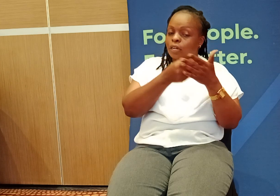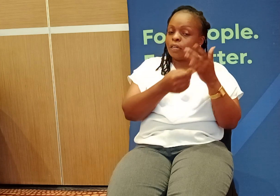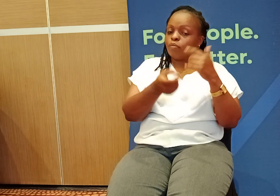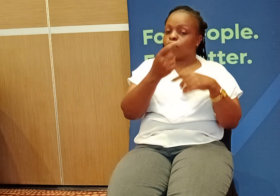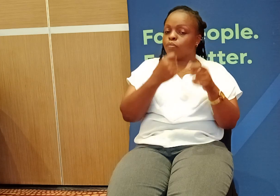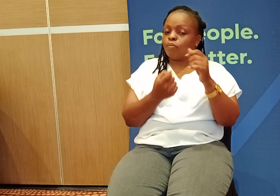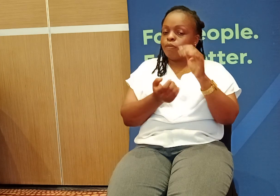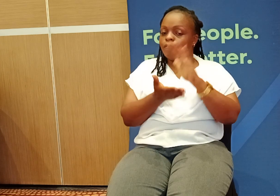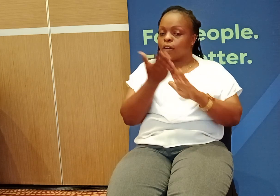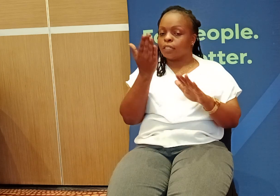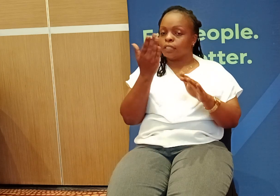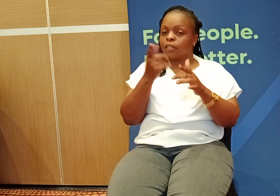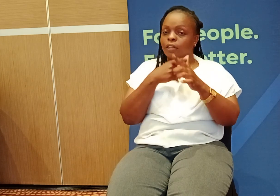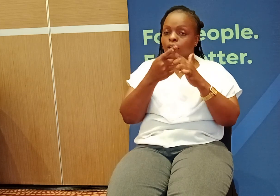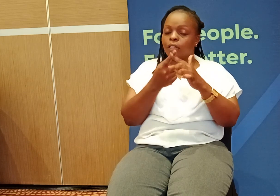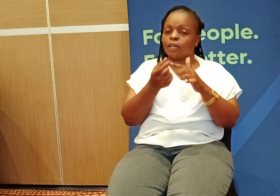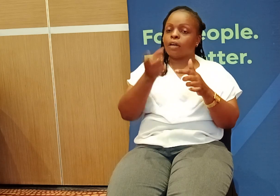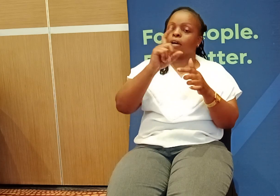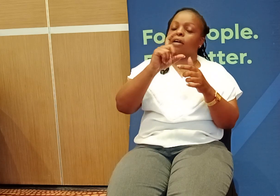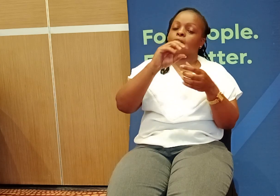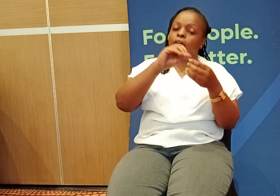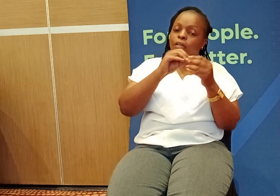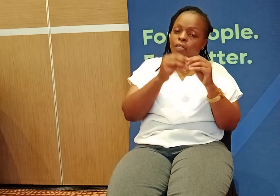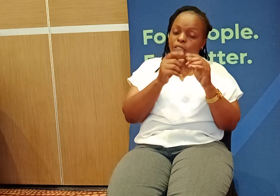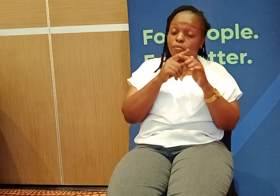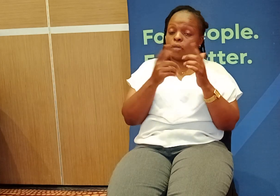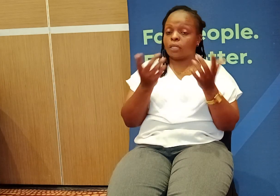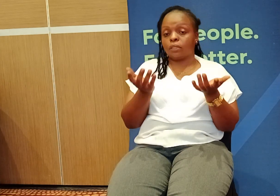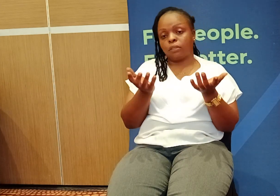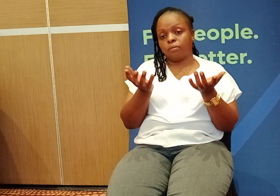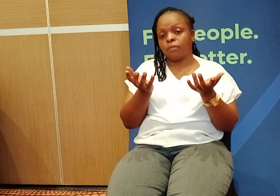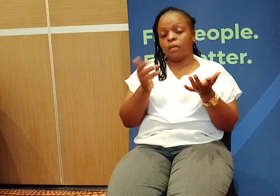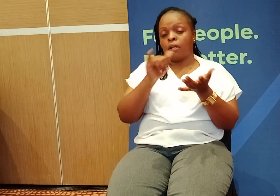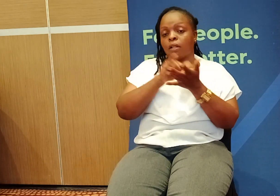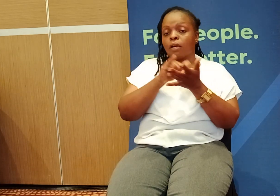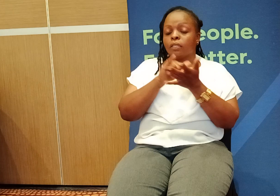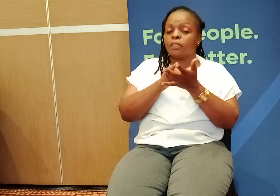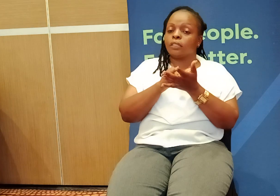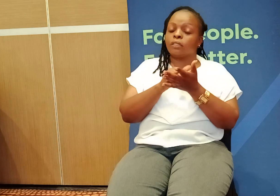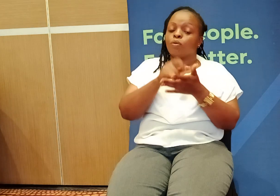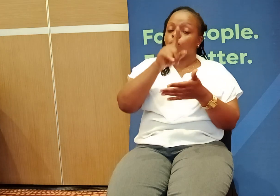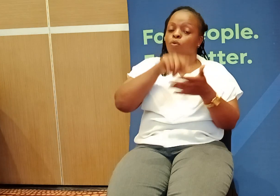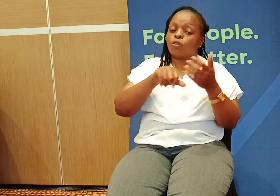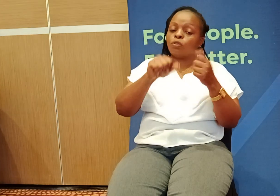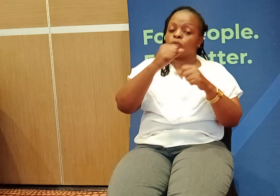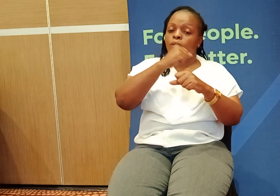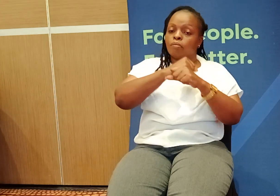and increase the rates. But it is one that we're managing very closely.